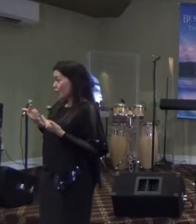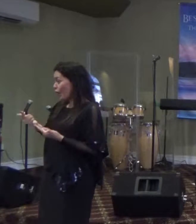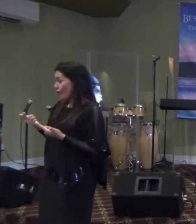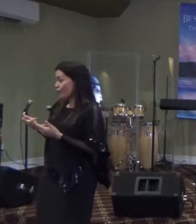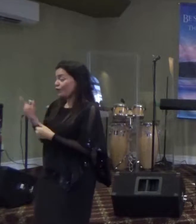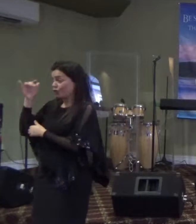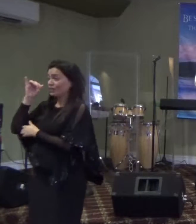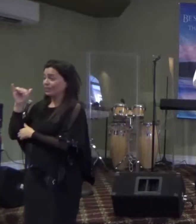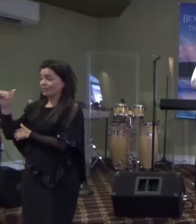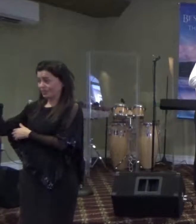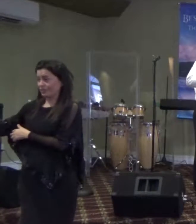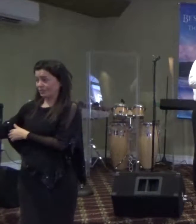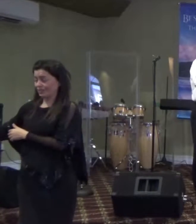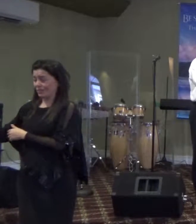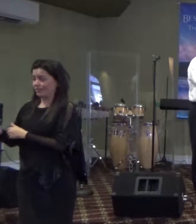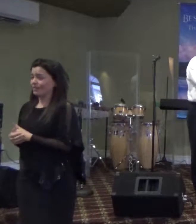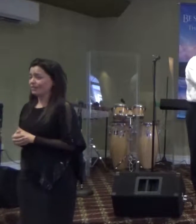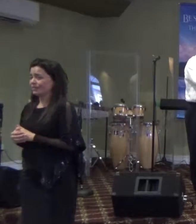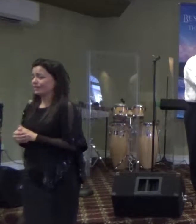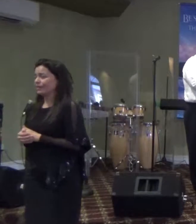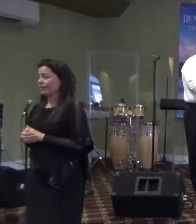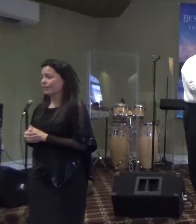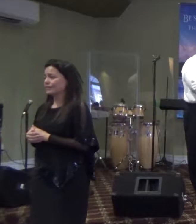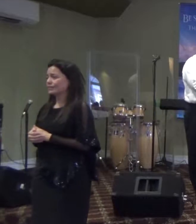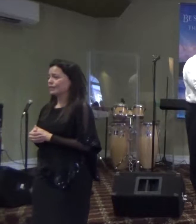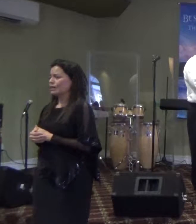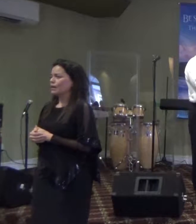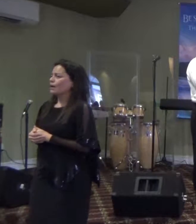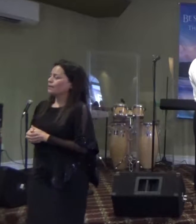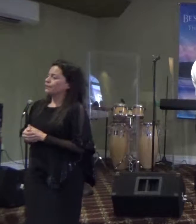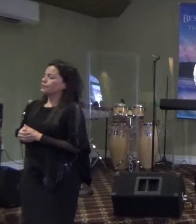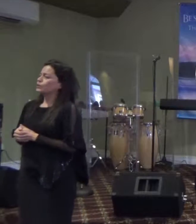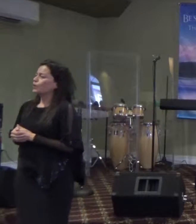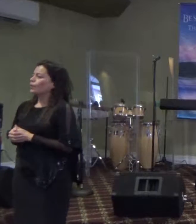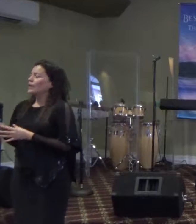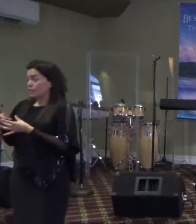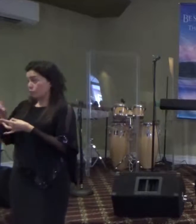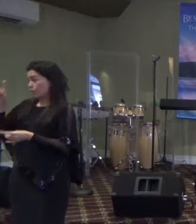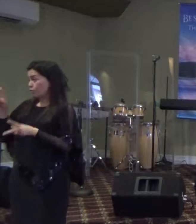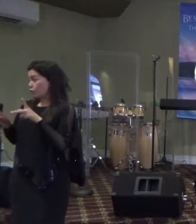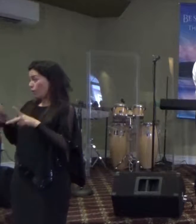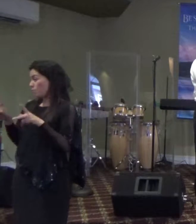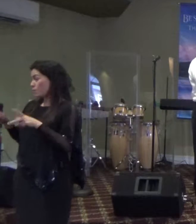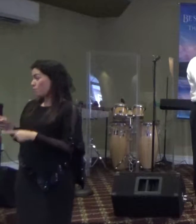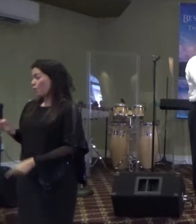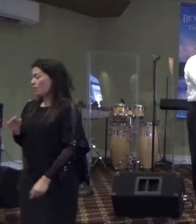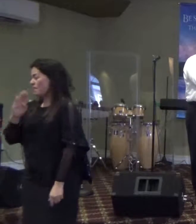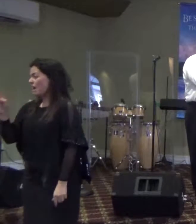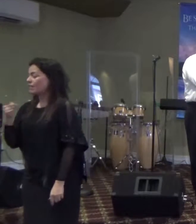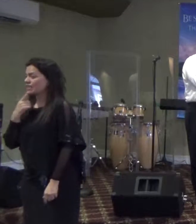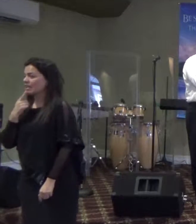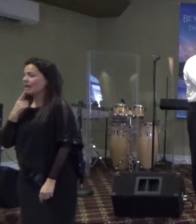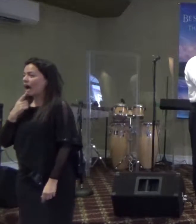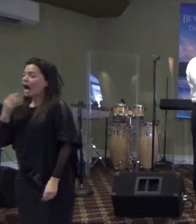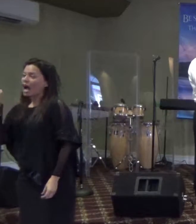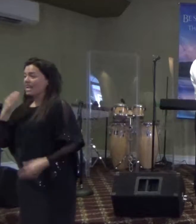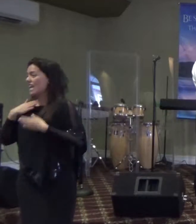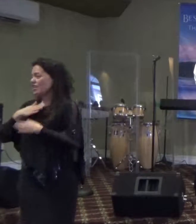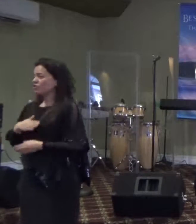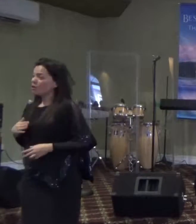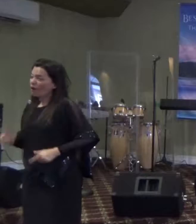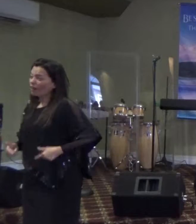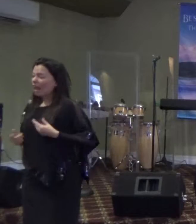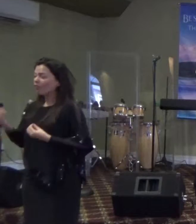woman of God, no dice doesn't say, comamos y bebamos, let's eat and drink que al cabo mañana nos because moriremos. we shall